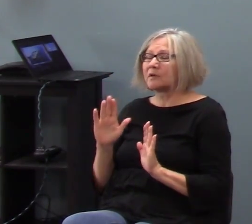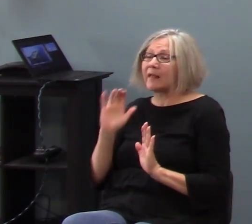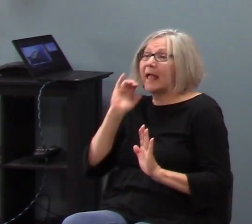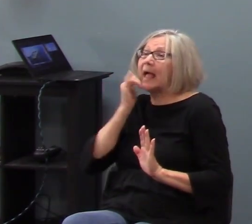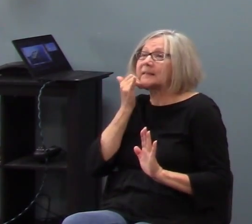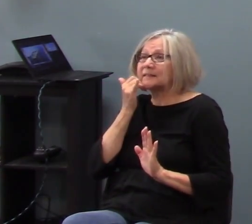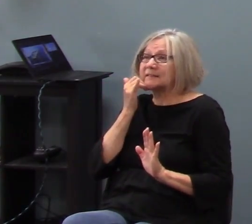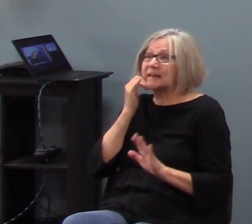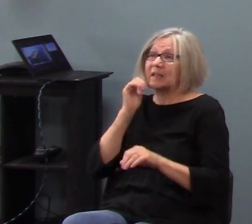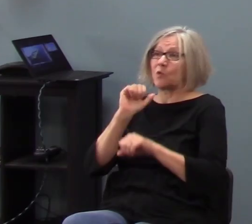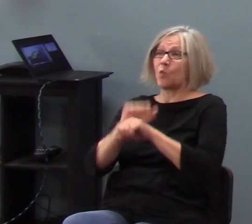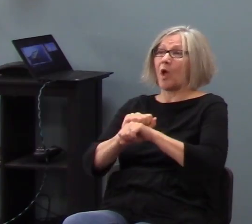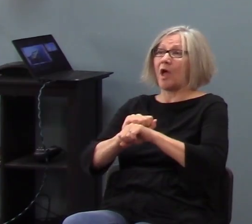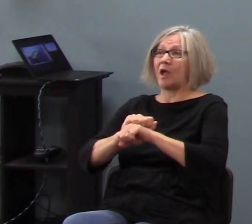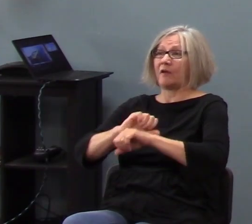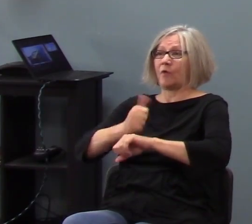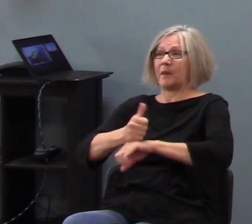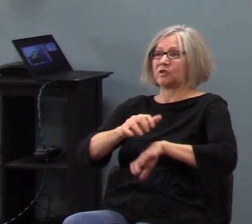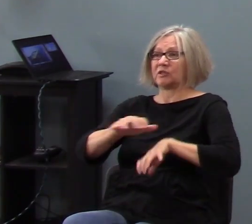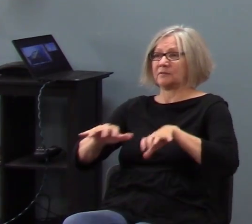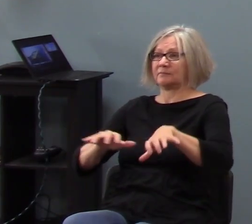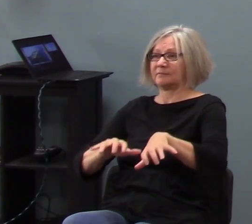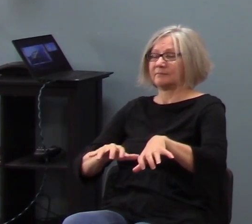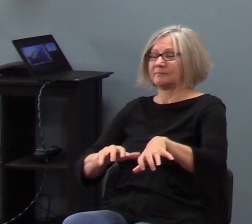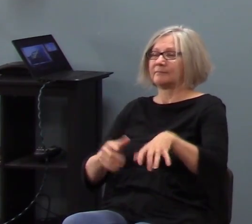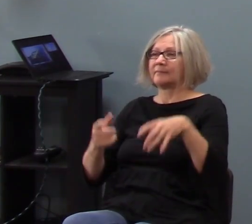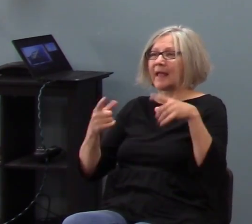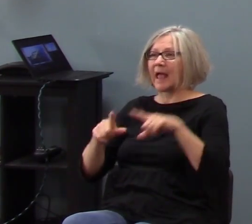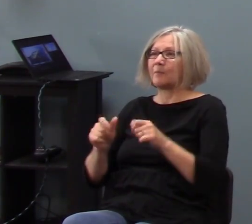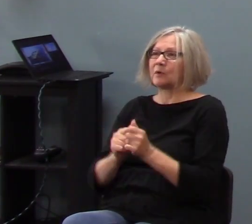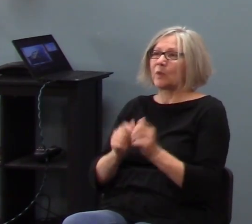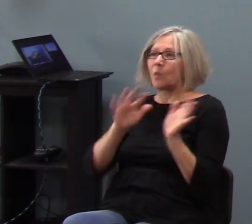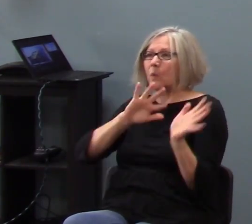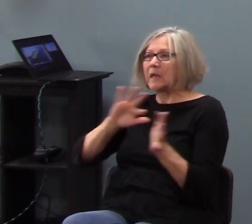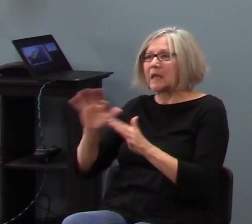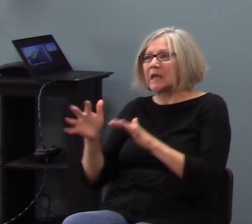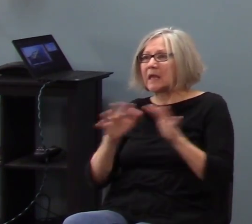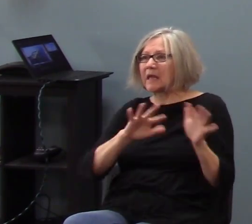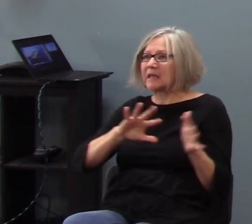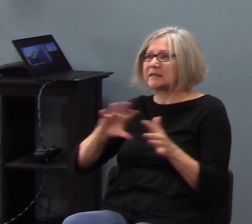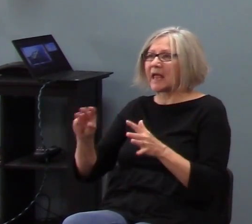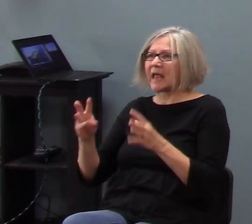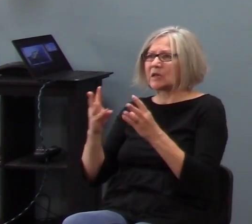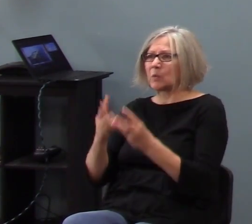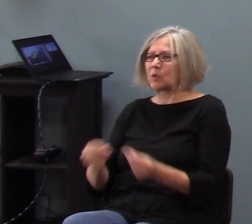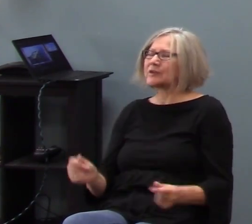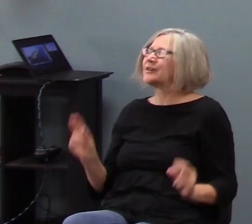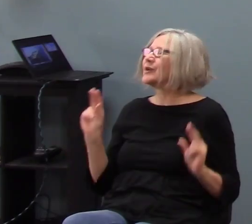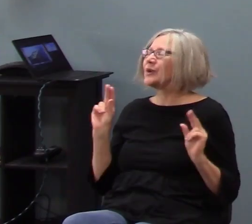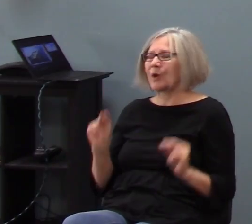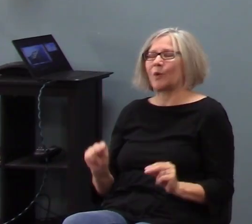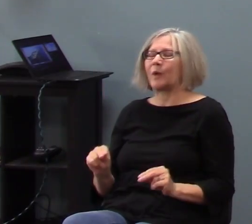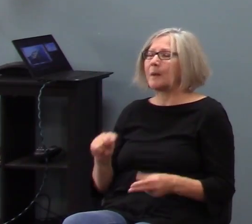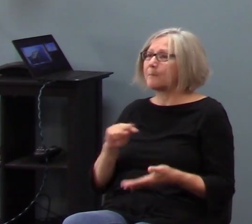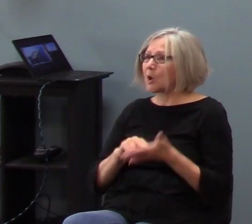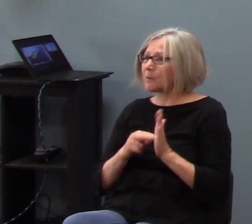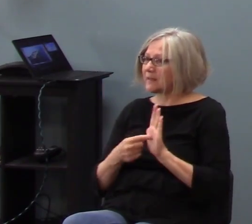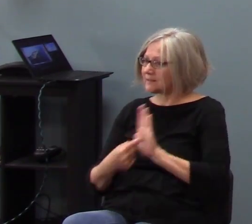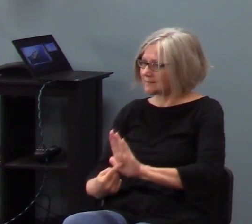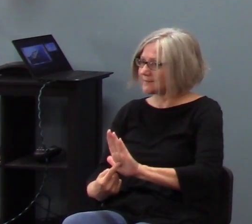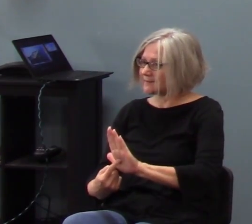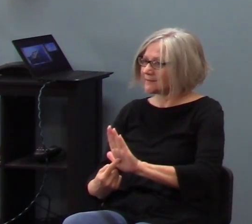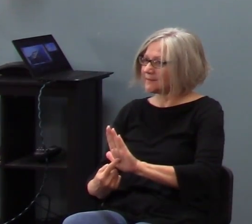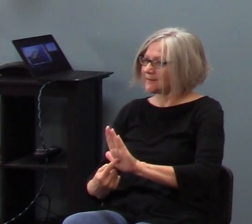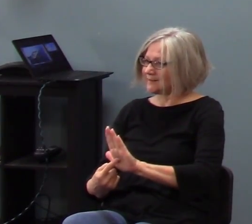accidental rock formation happened by wind and erosion. And No, we see a purpose to this, right? We can immediately